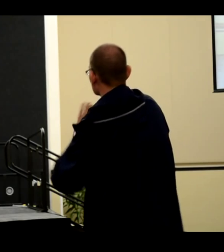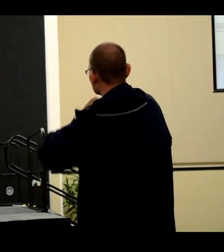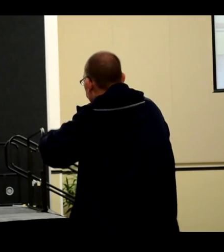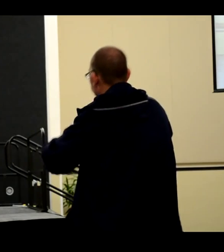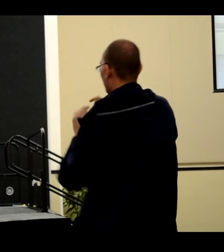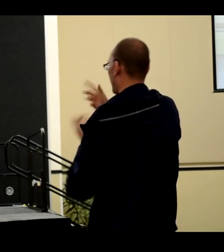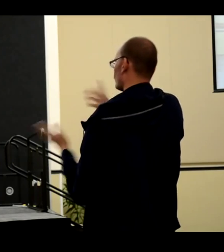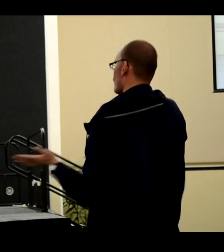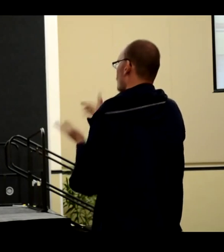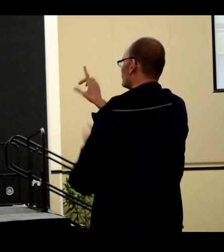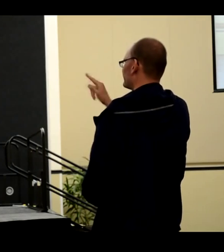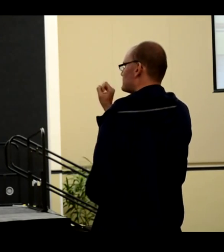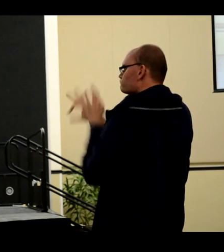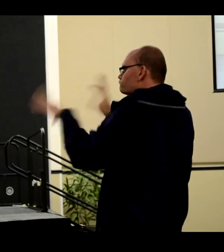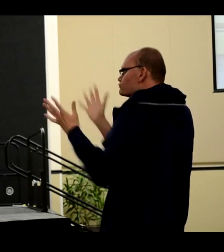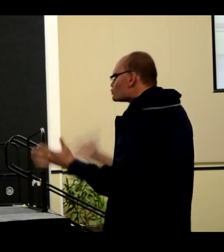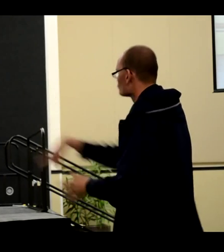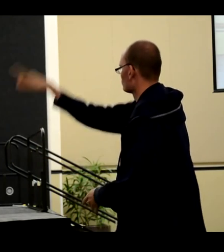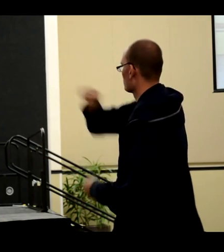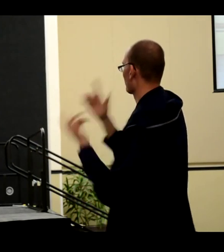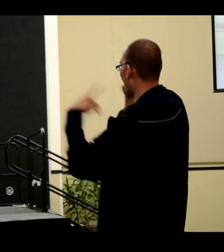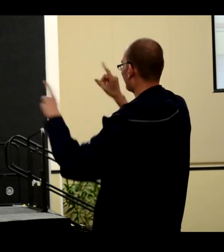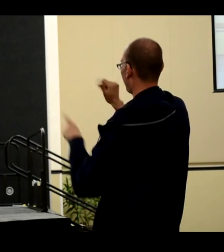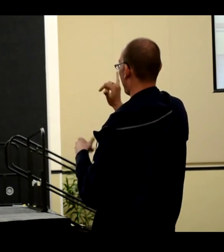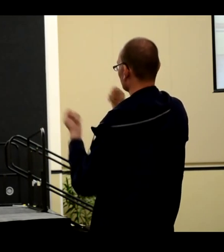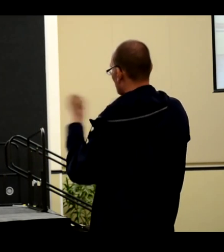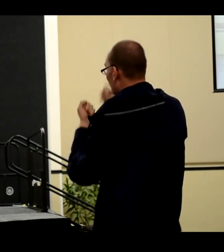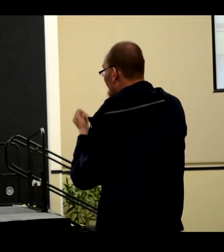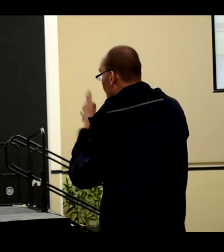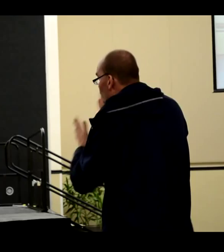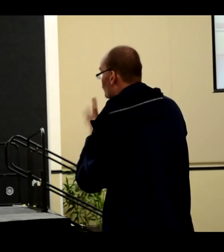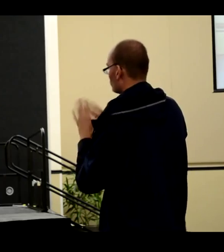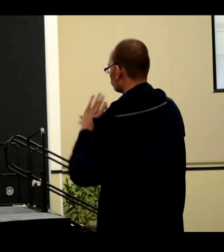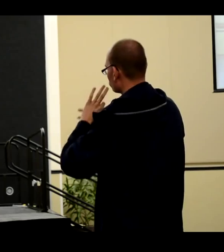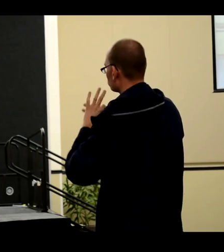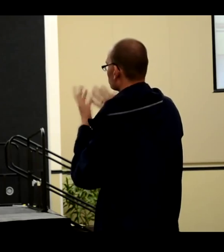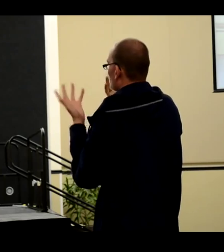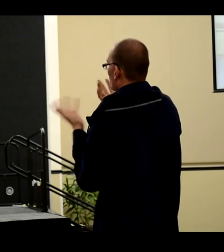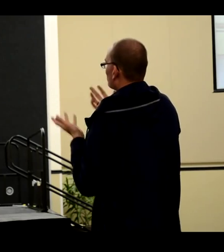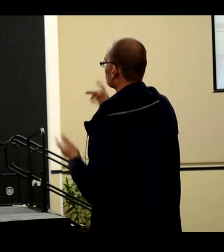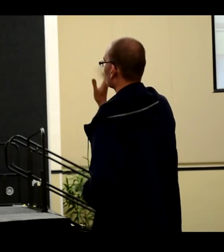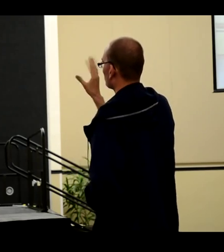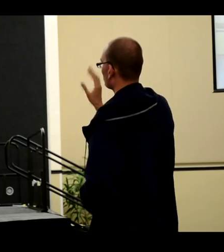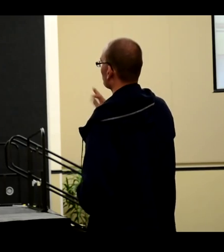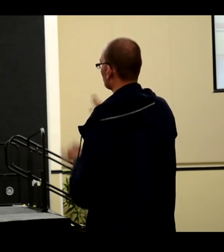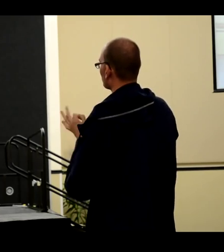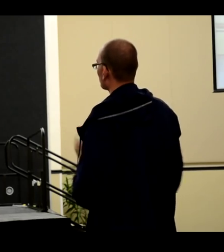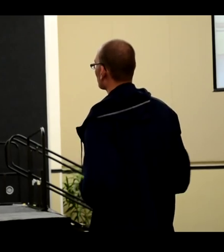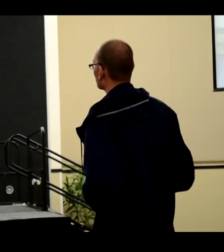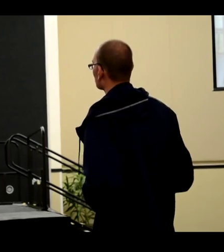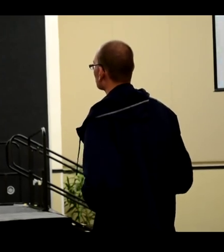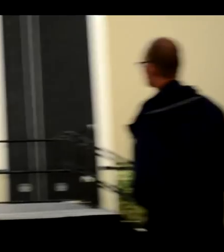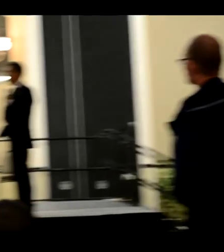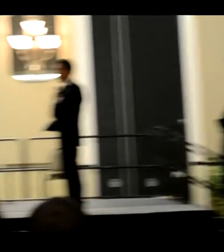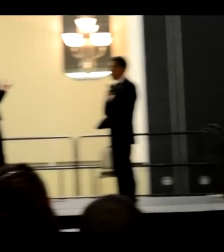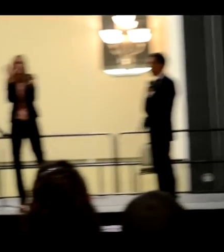Maybe some people in the hearing world are afraid to help or how to get involved. How can we be effective allies between the two cultures? It's very